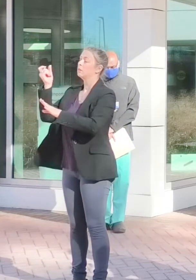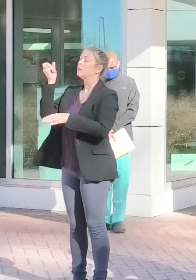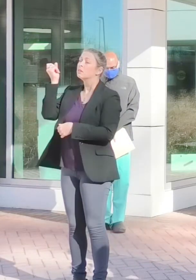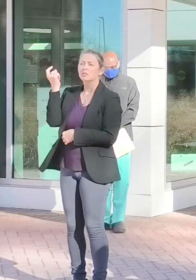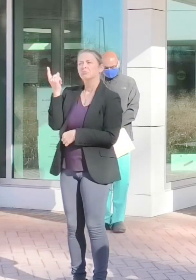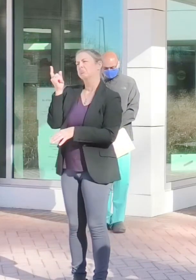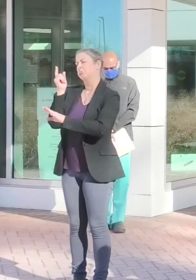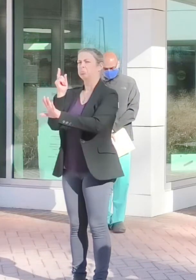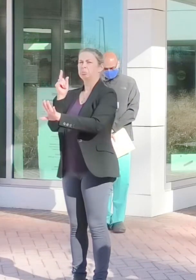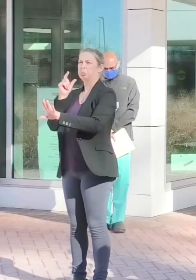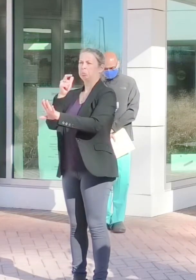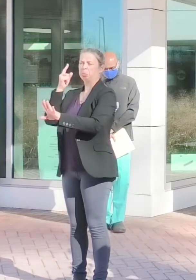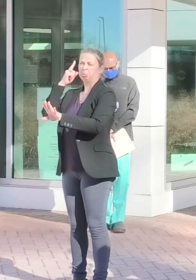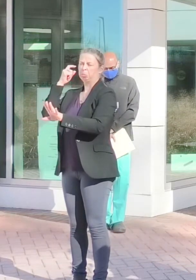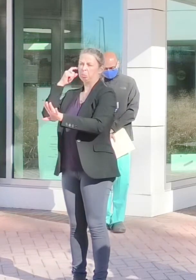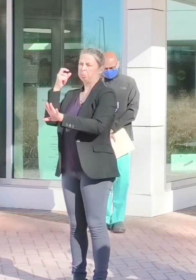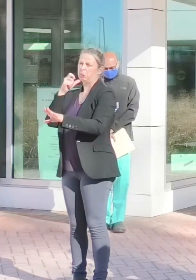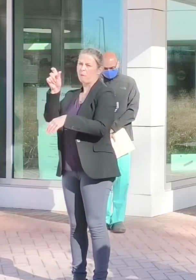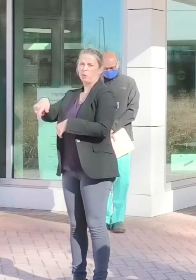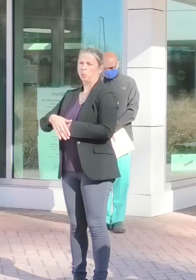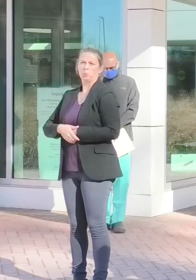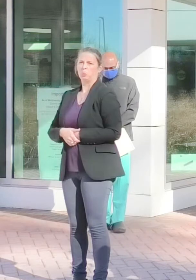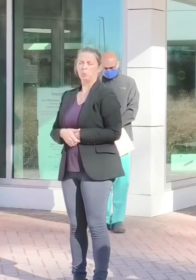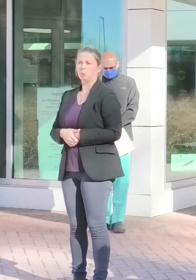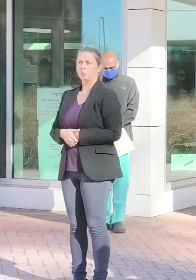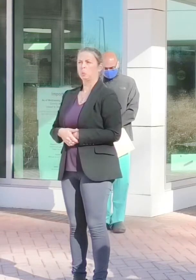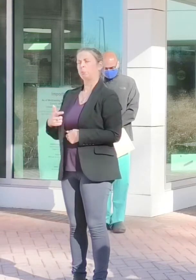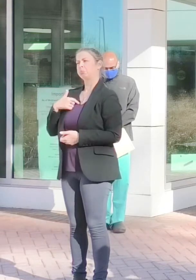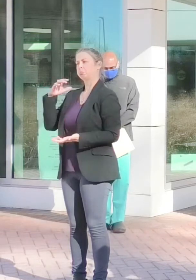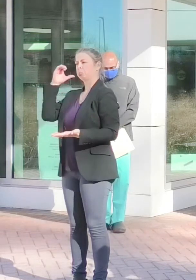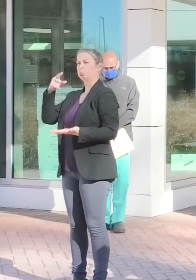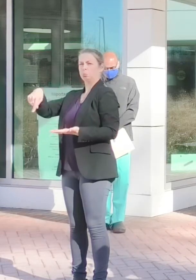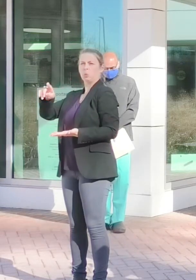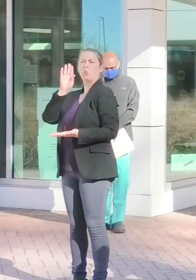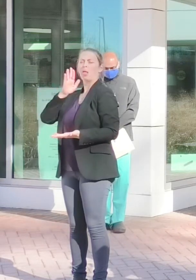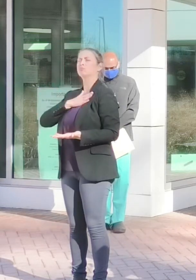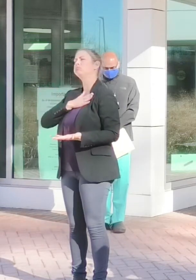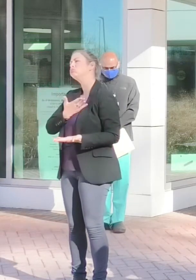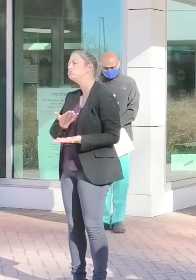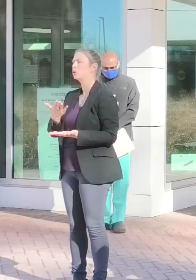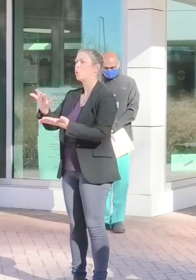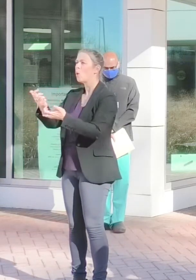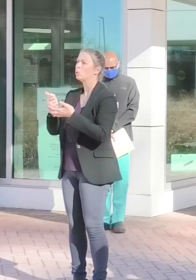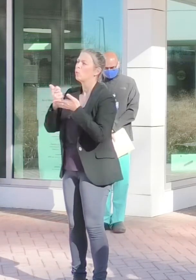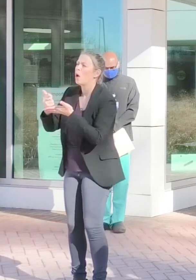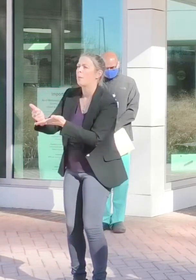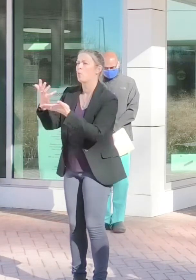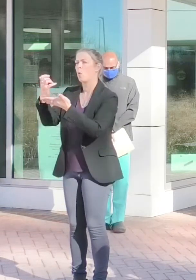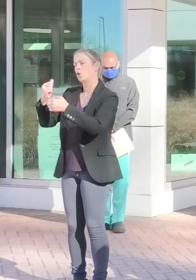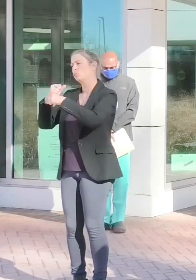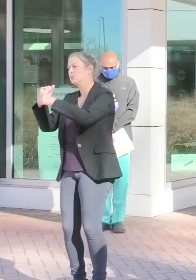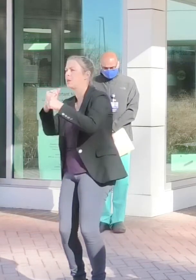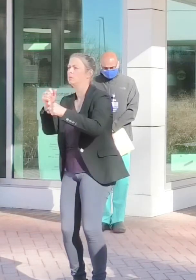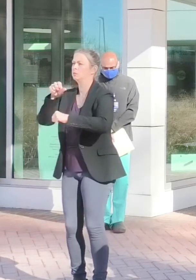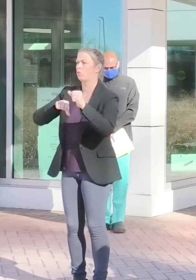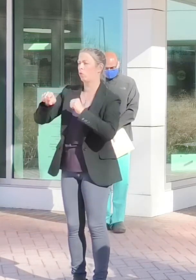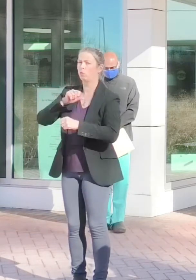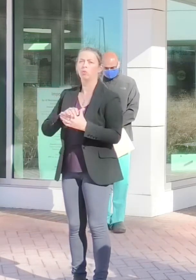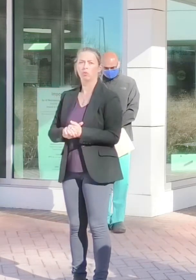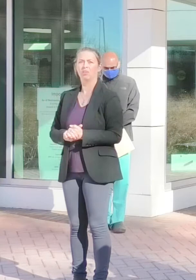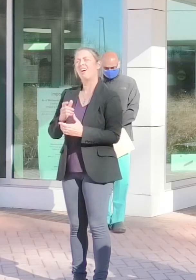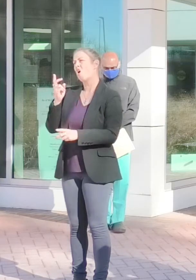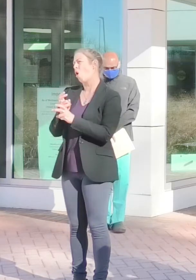to believe that you will continue to be our partners in this effort. It's hard for all of us. There is